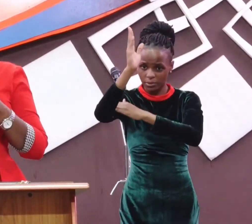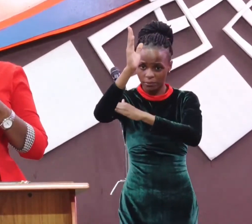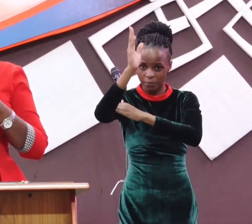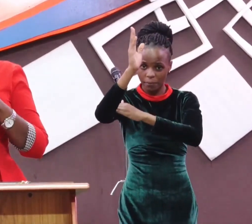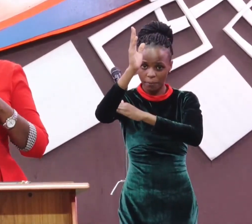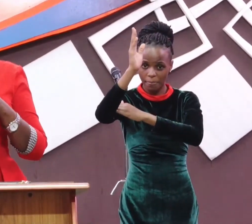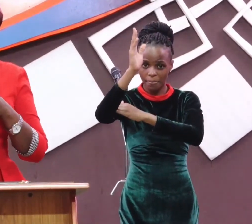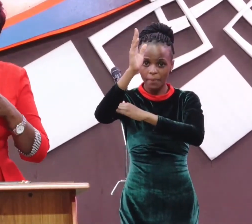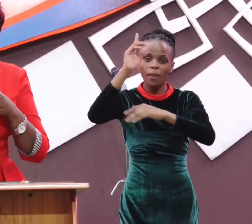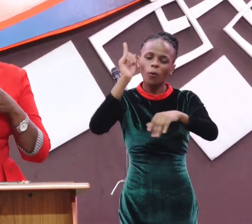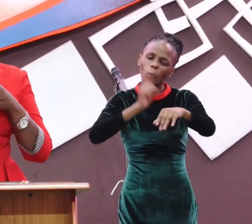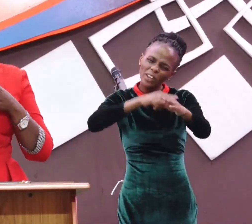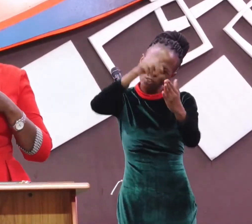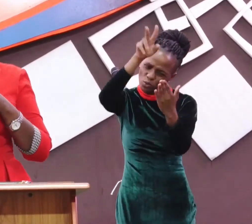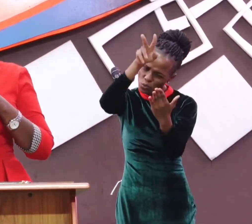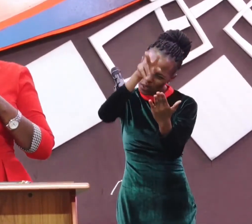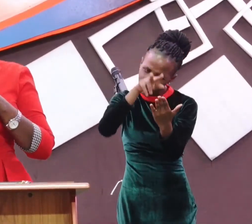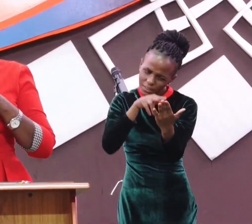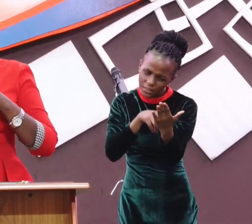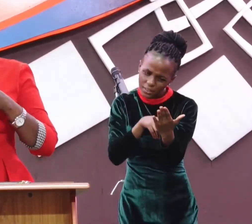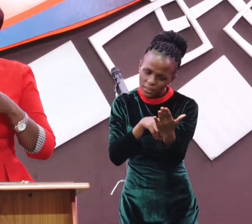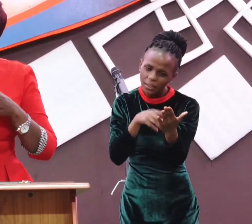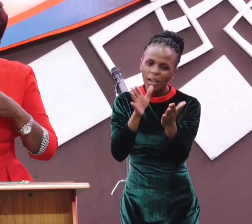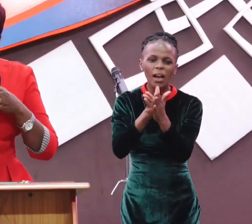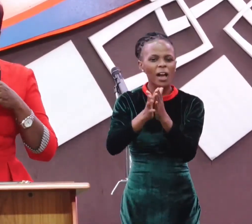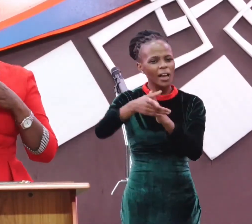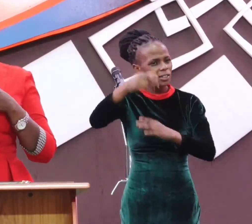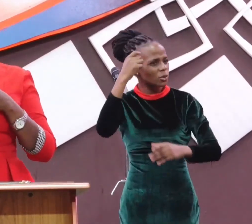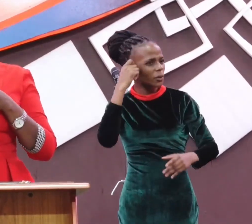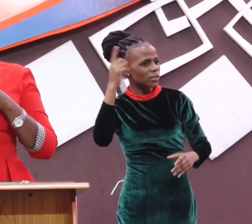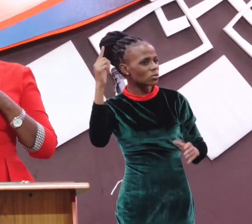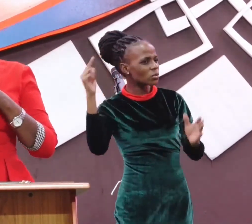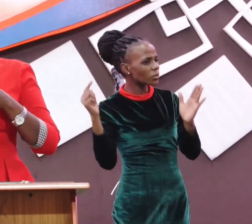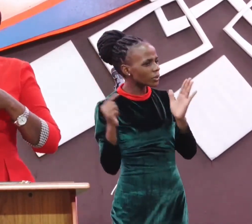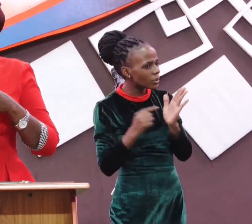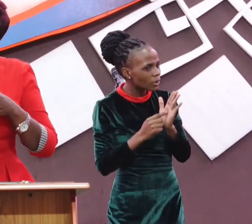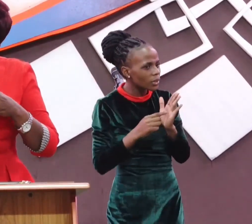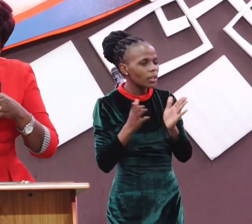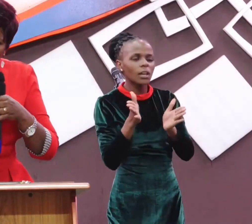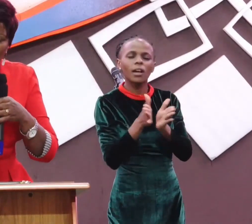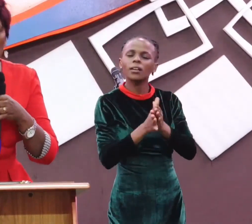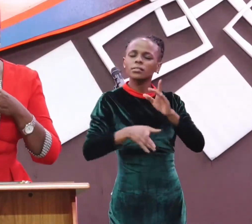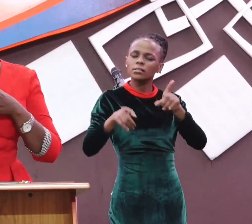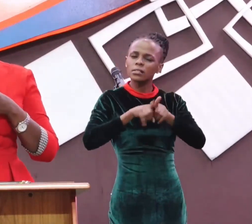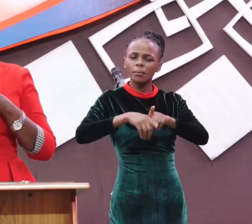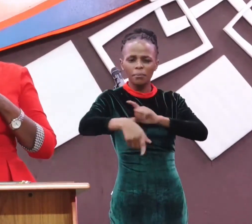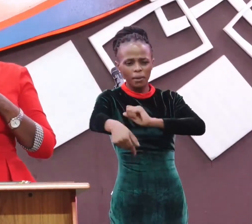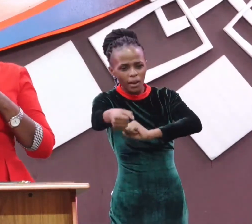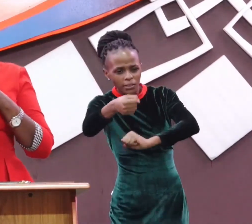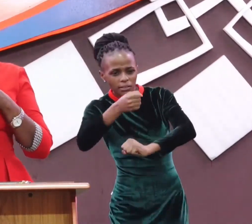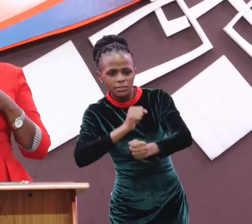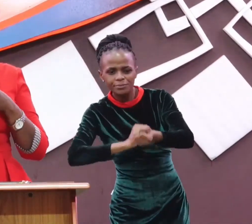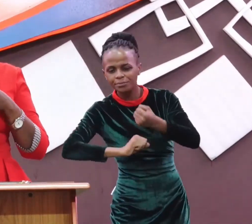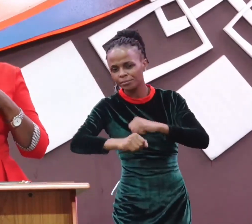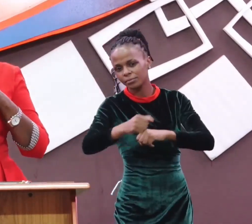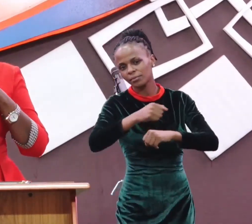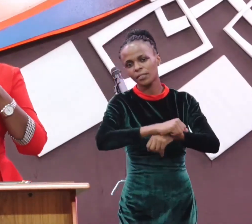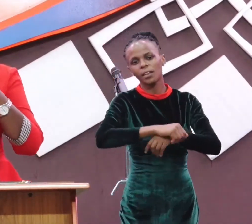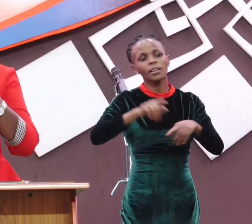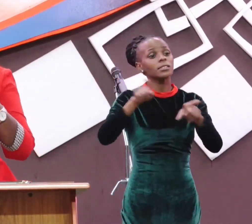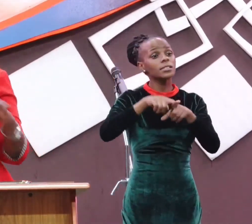word of God, when you read it, when you understood it, and you put it in